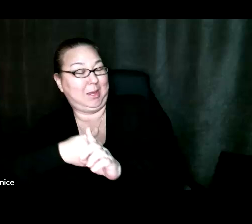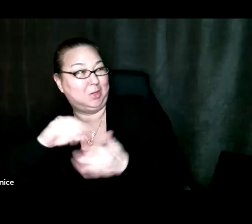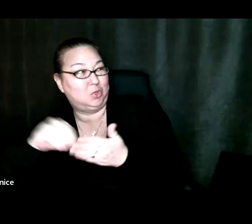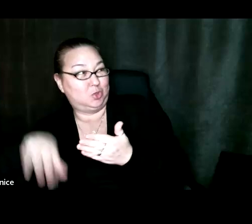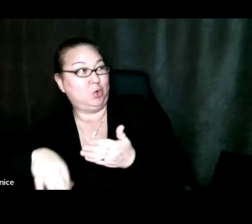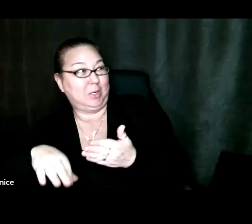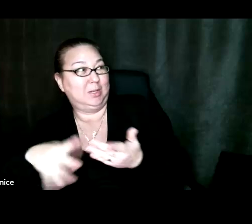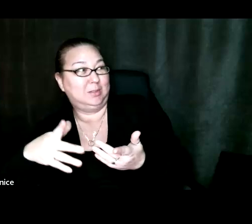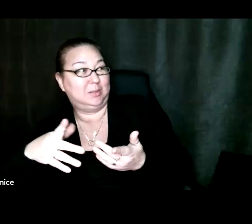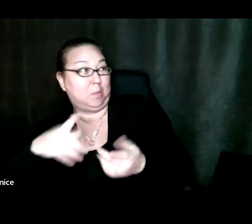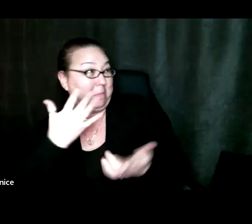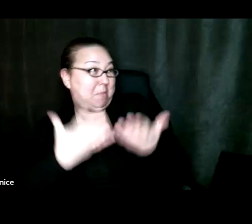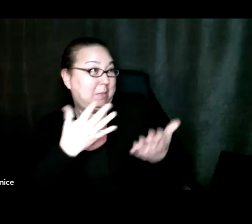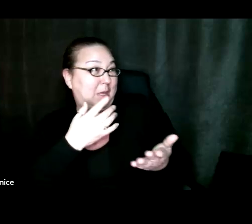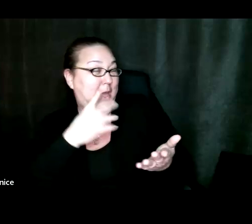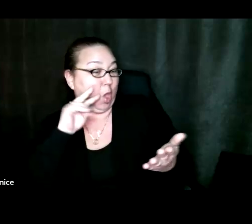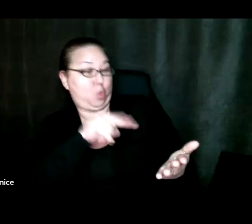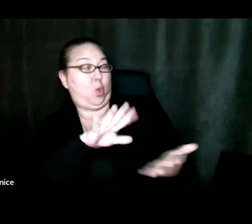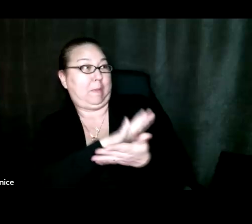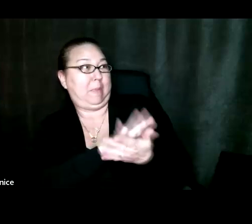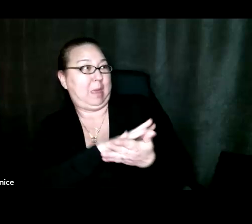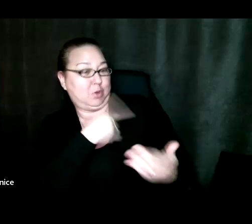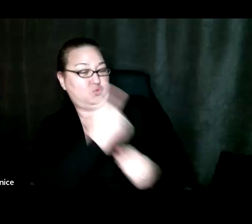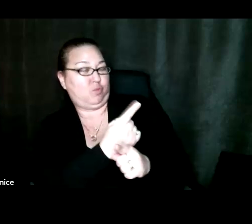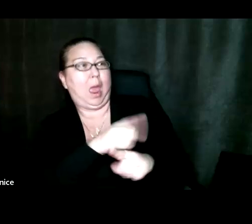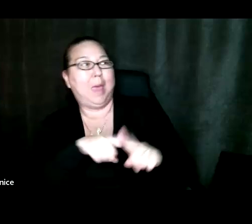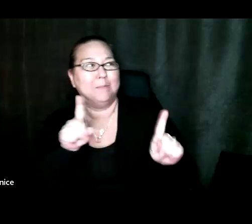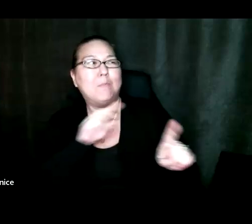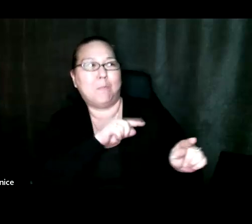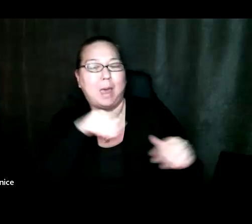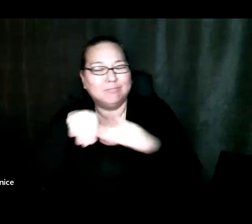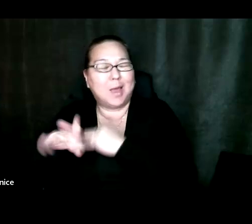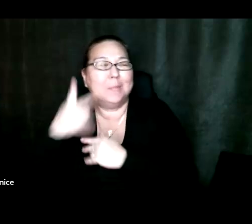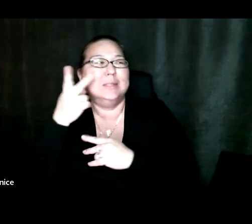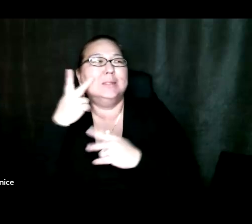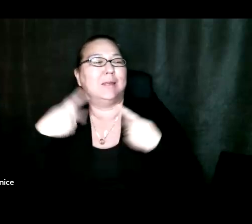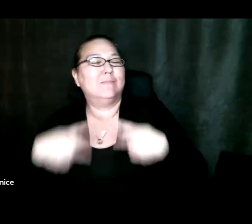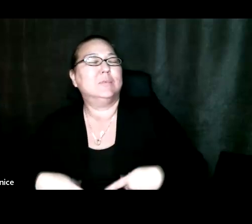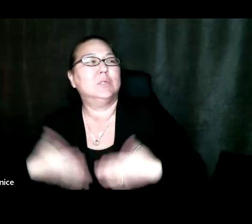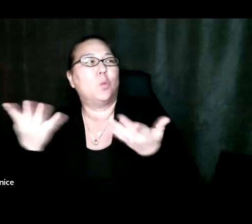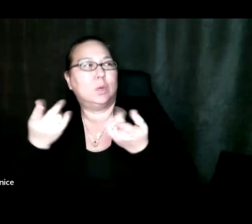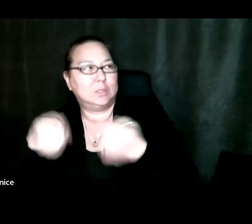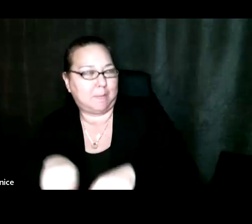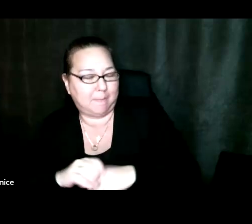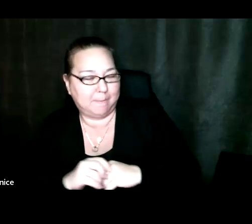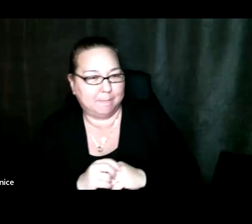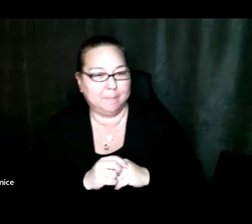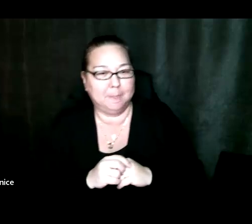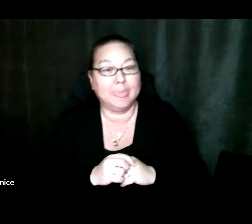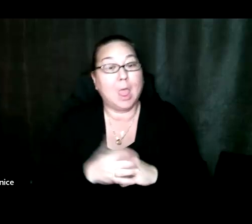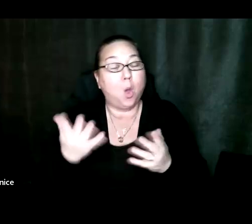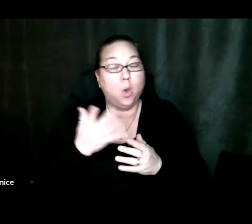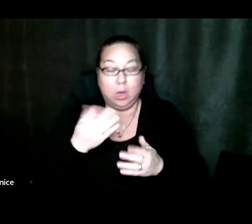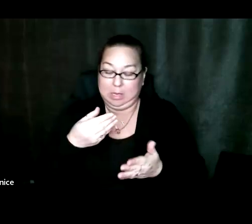one of the big sort of takeaways from that, as we sort of tried to dig in and figure out what was going wrong, is the thing that weighted student funding